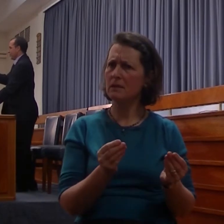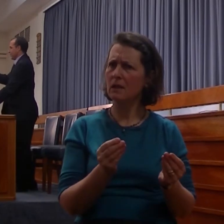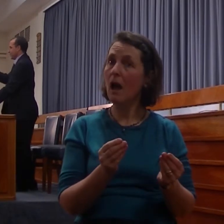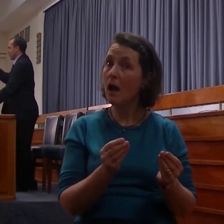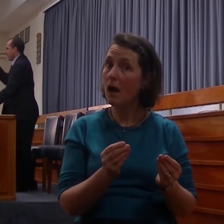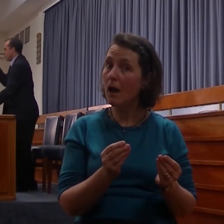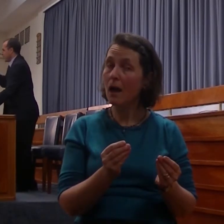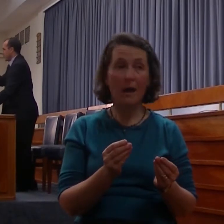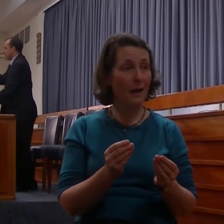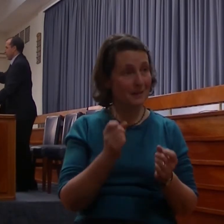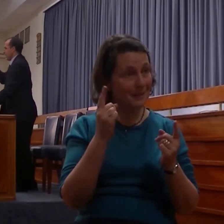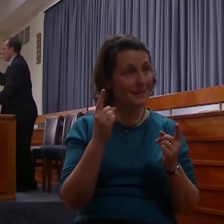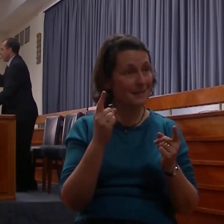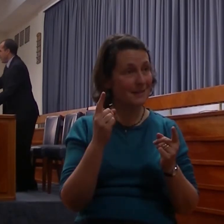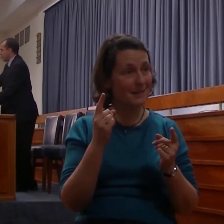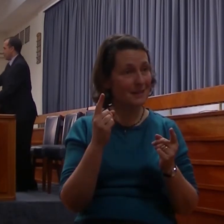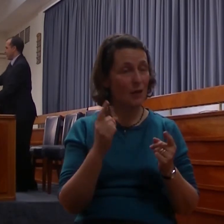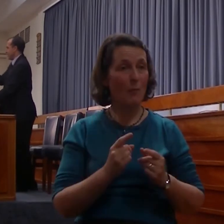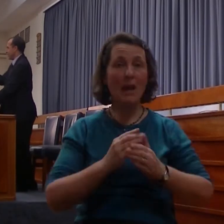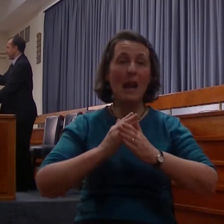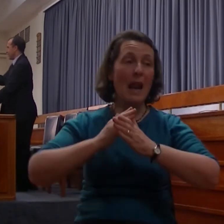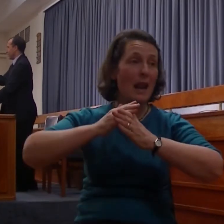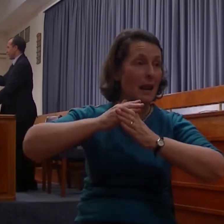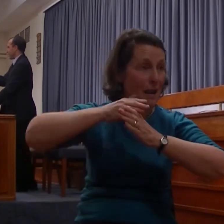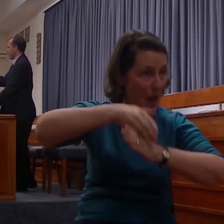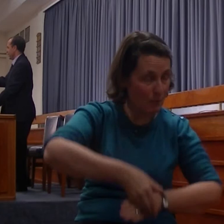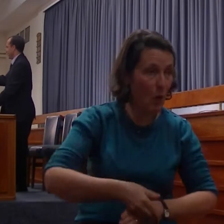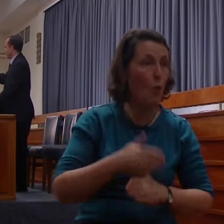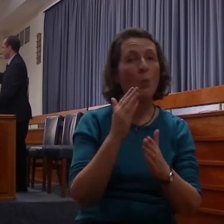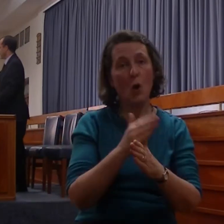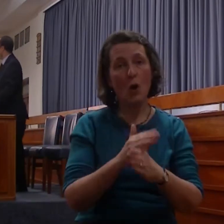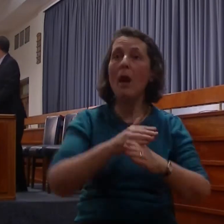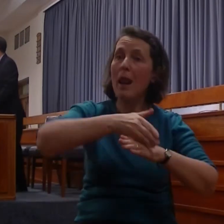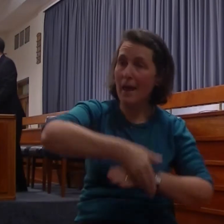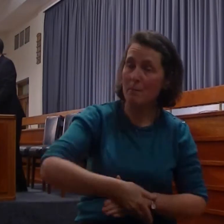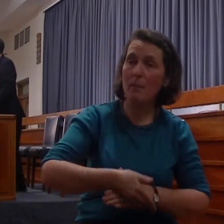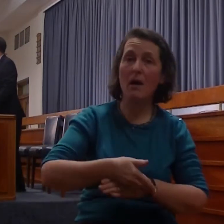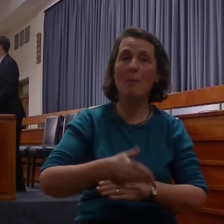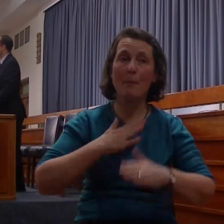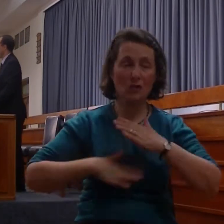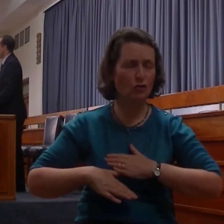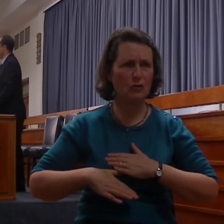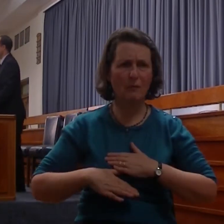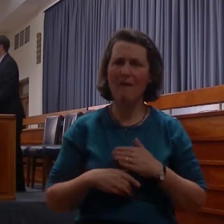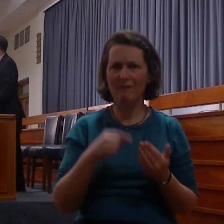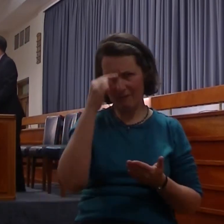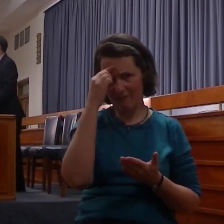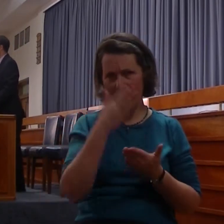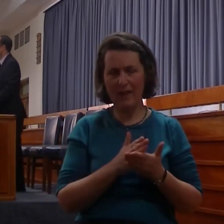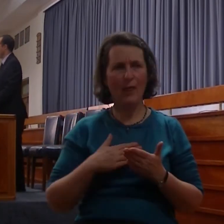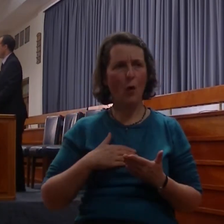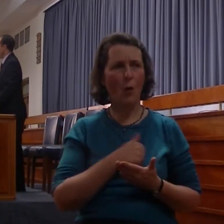patience, the third one, hope is missing. So the first love they have really